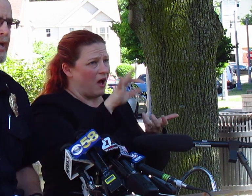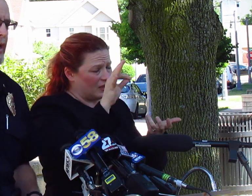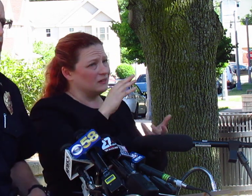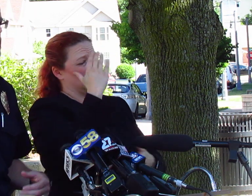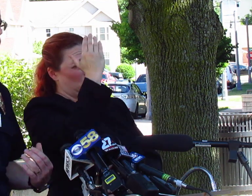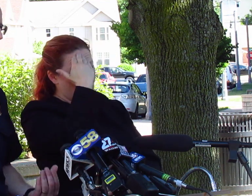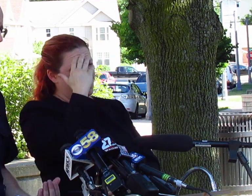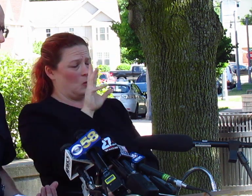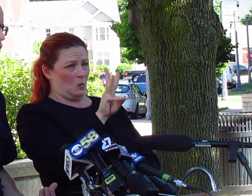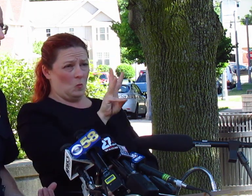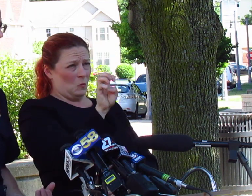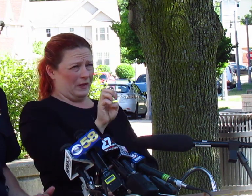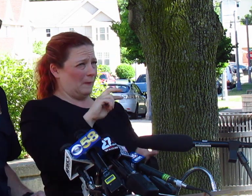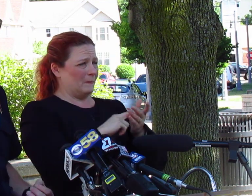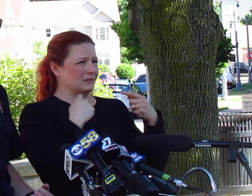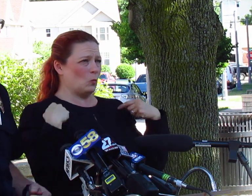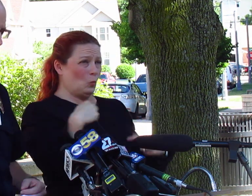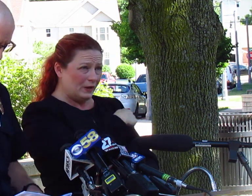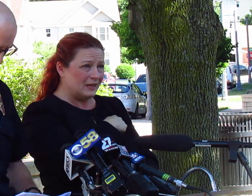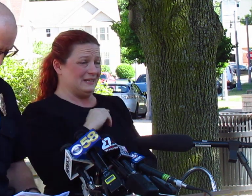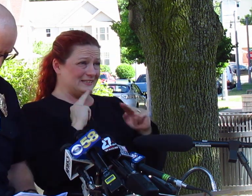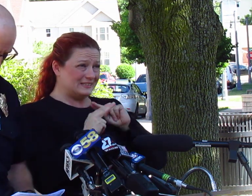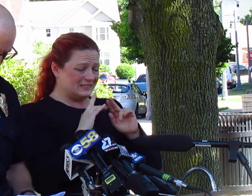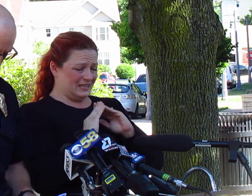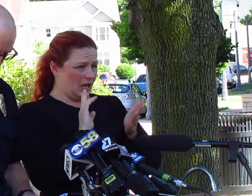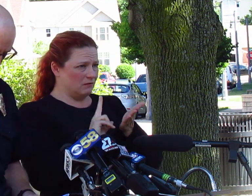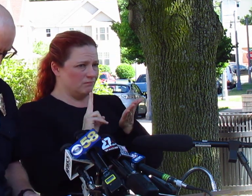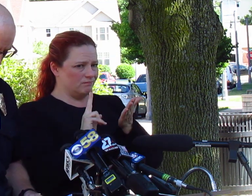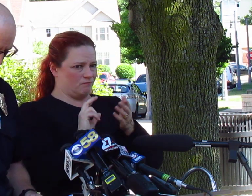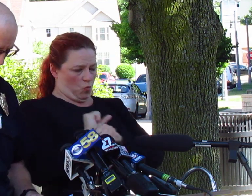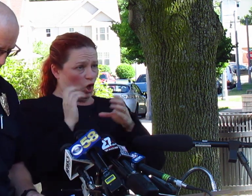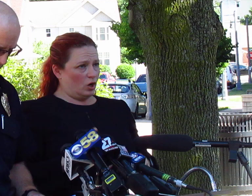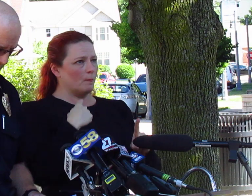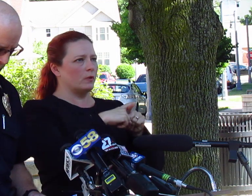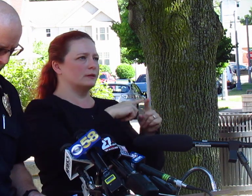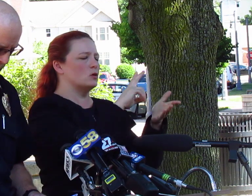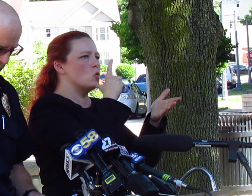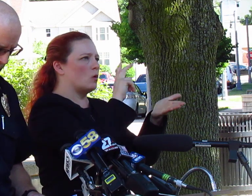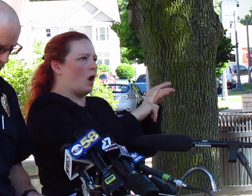city and also private contractors that the city has worked with to go through